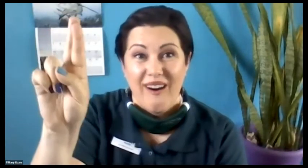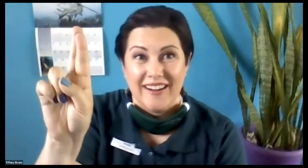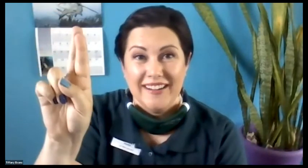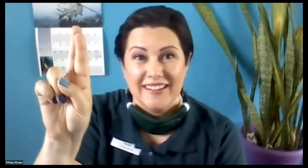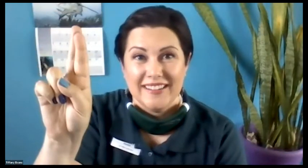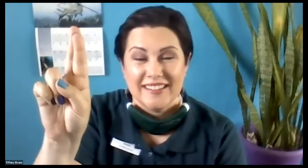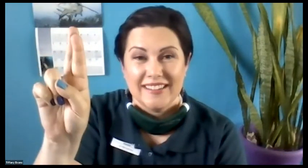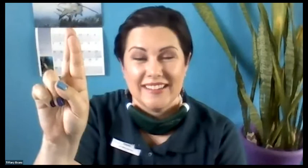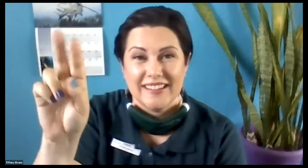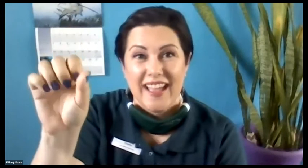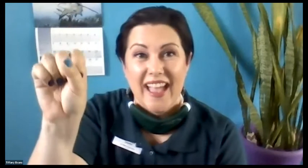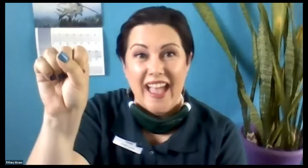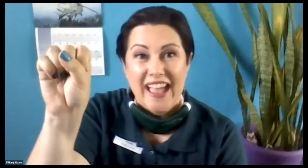R, S,